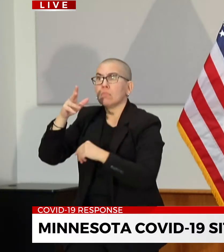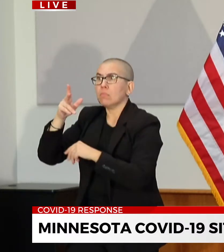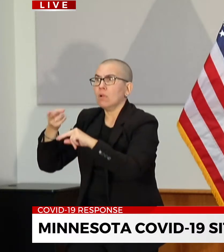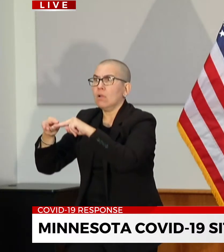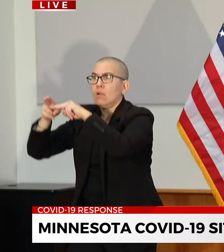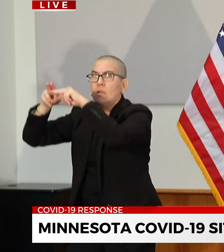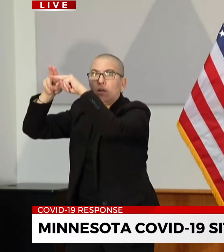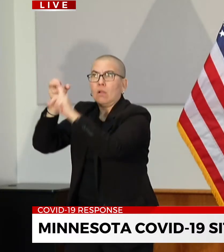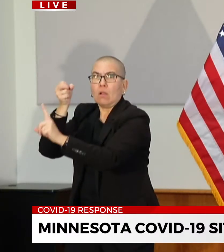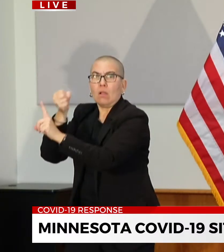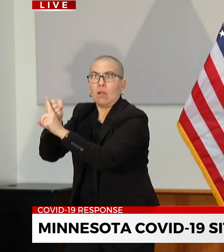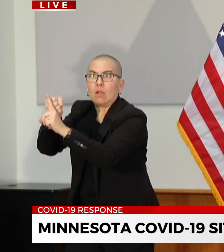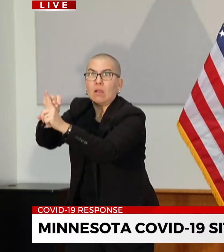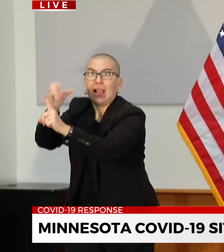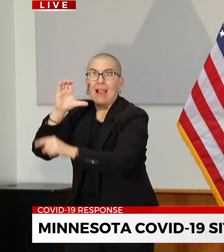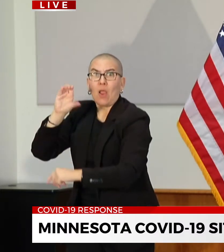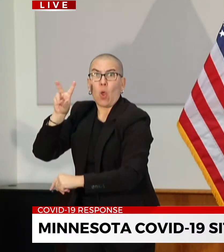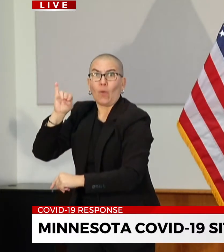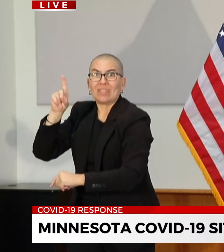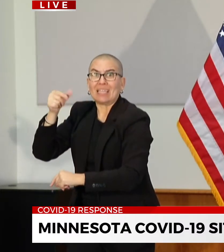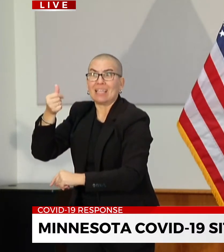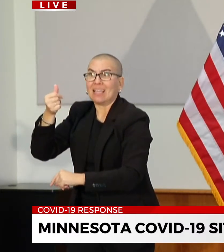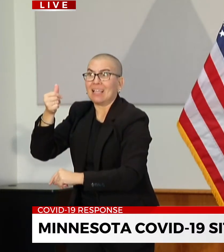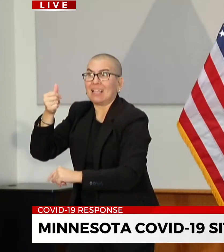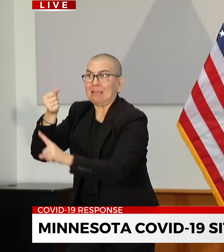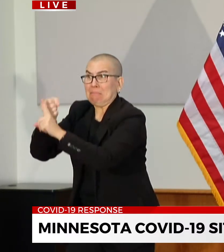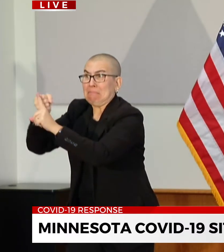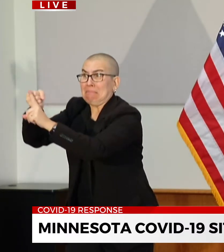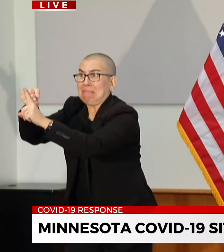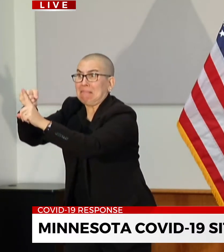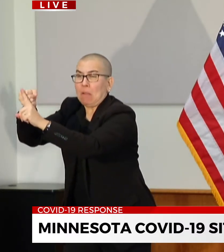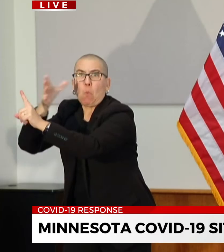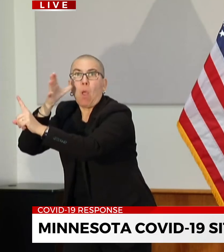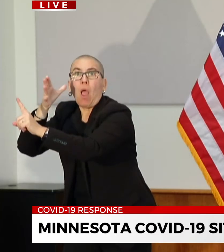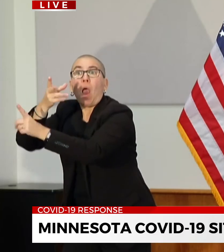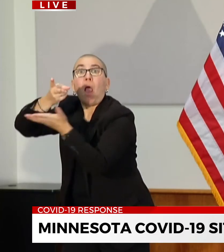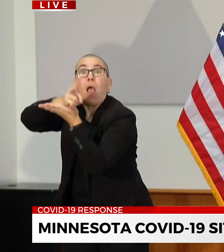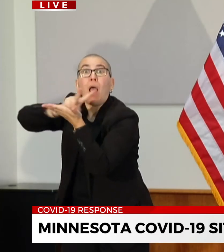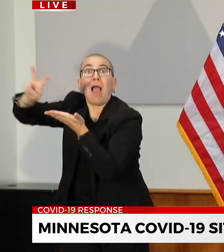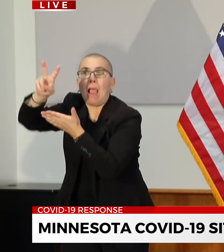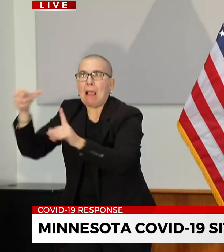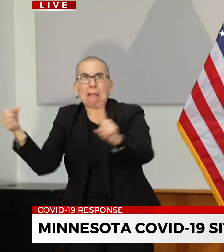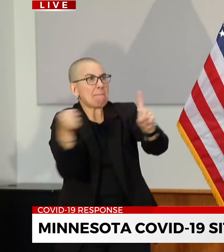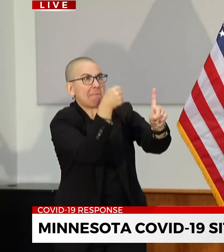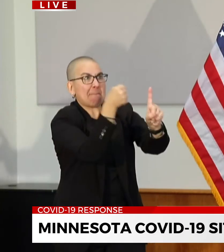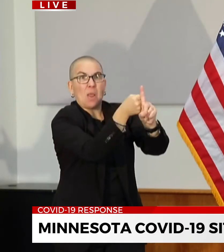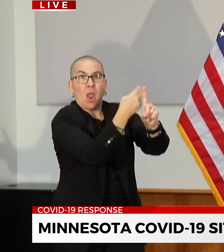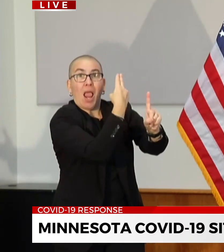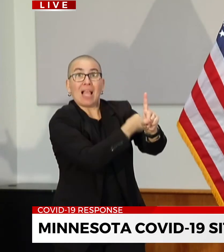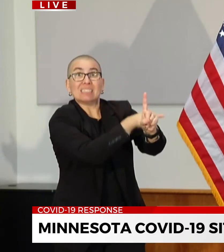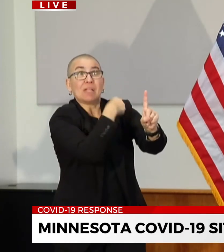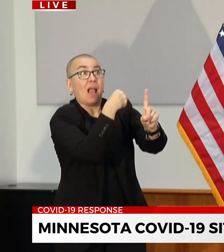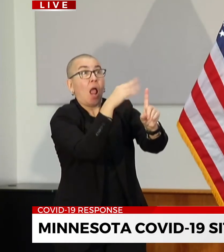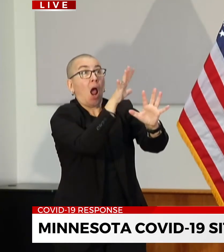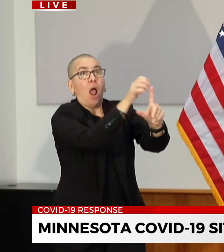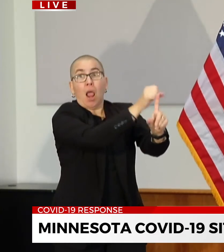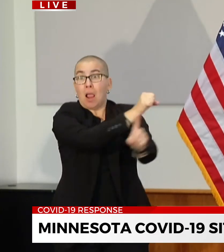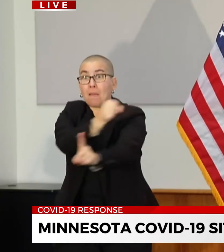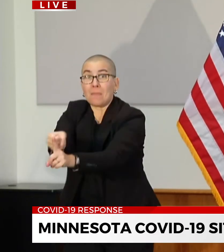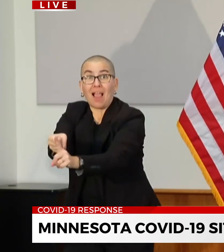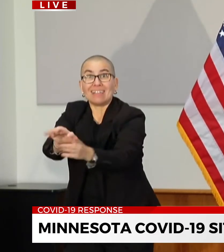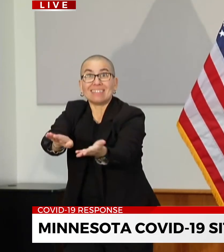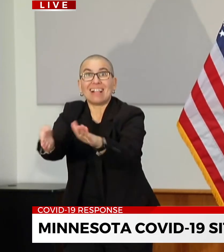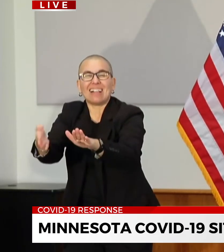2 weeks or so a spike in hospitalizations, and then the following 2 weeks a spike in deaths. Where are we at in that process? And again,